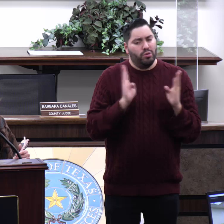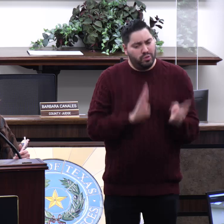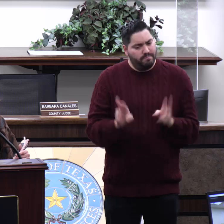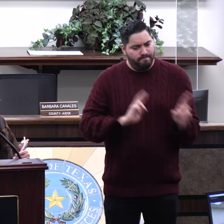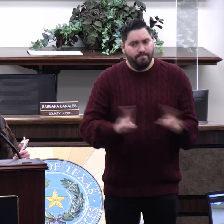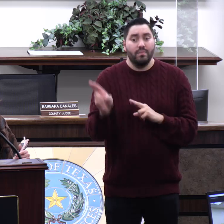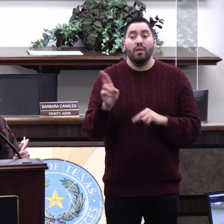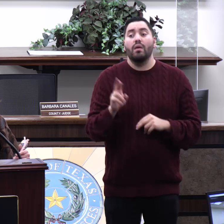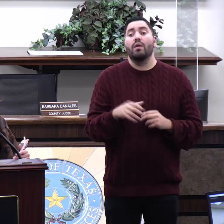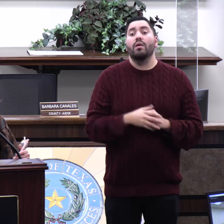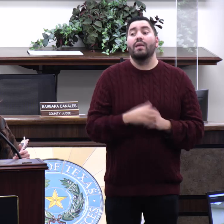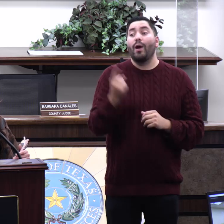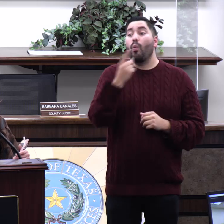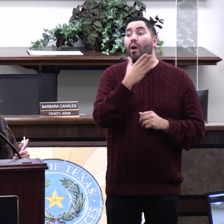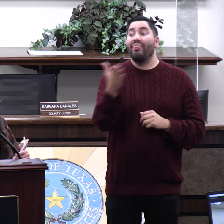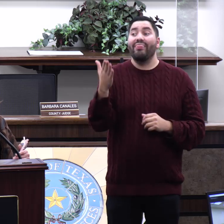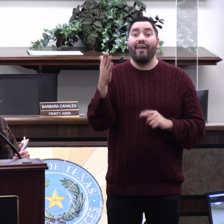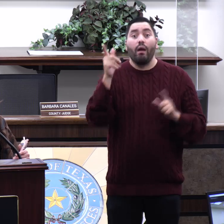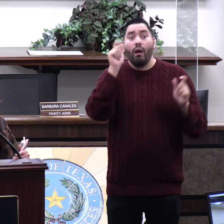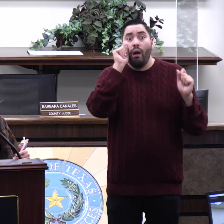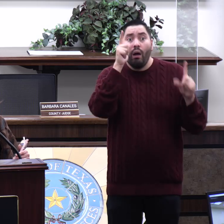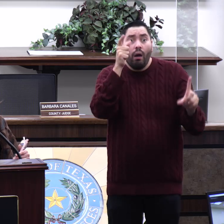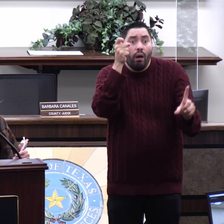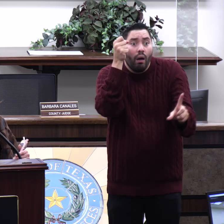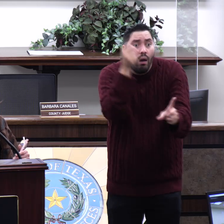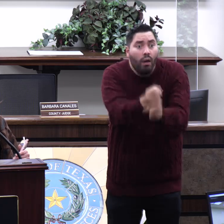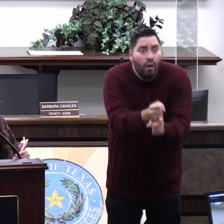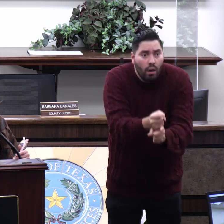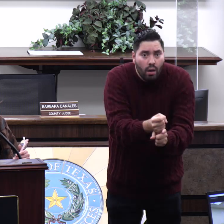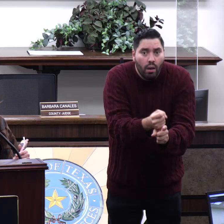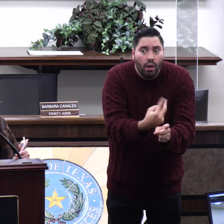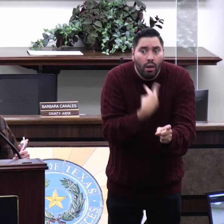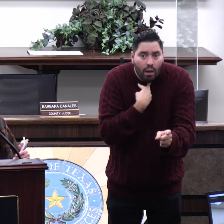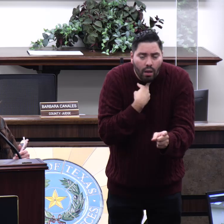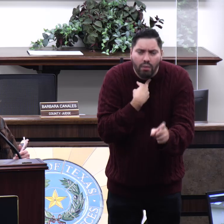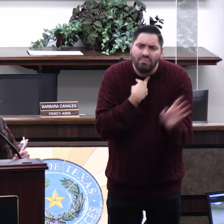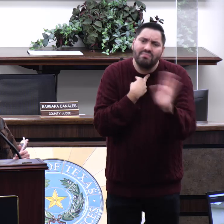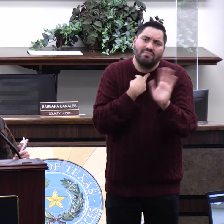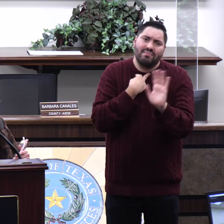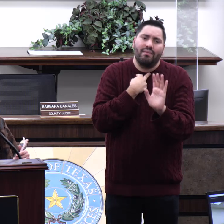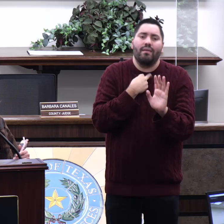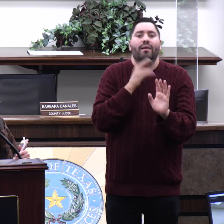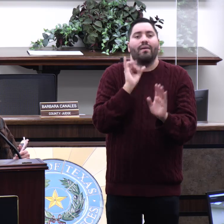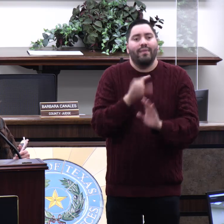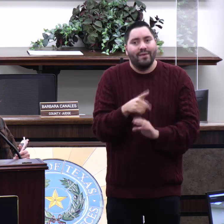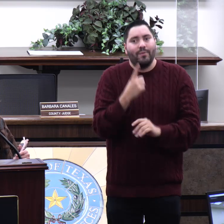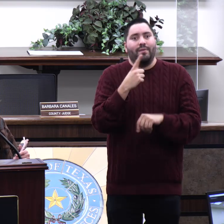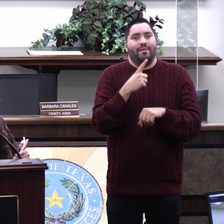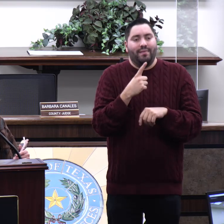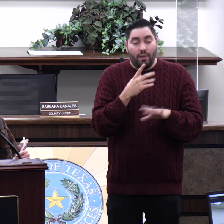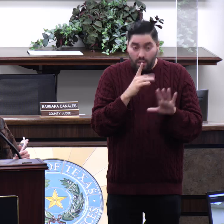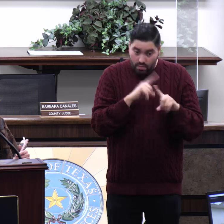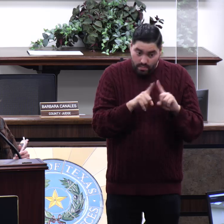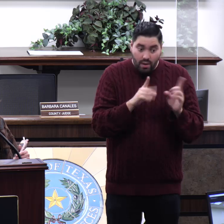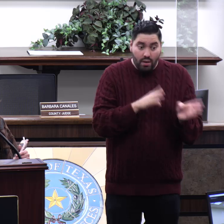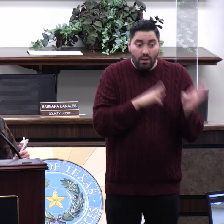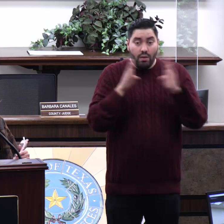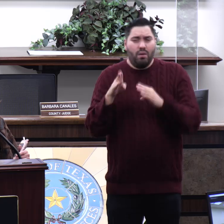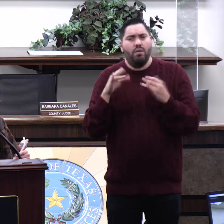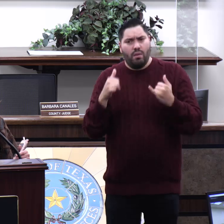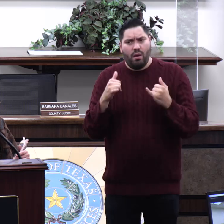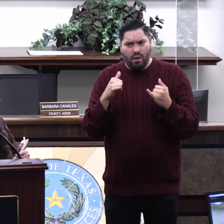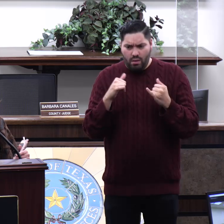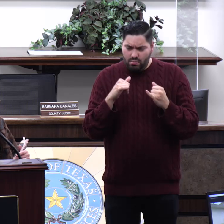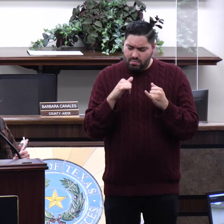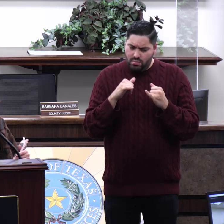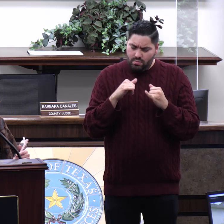It's one thing to get surprised and get caught flat-footed. That's round one. The second thing is to figure out, hey, this